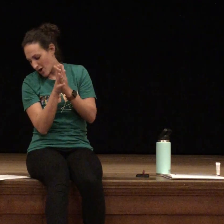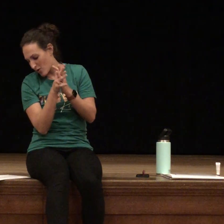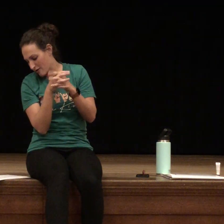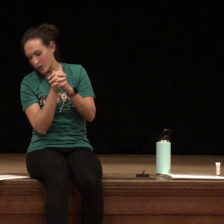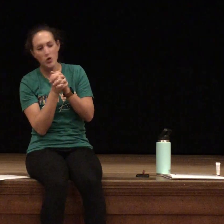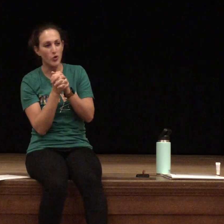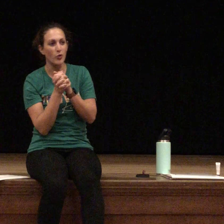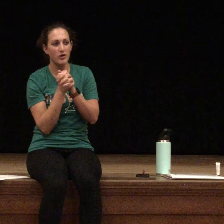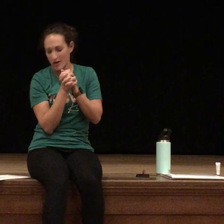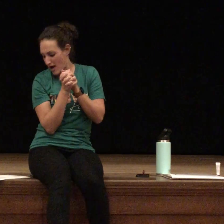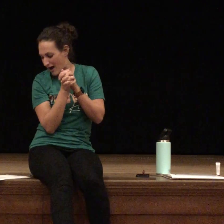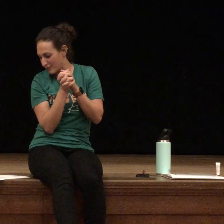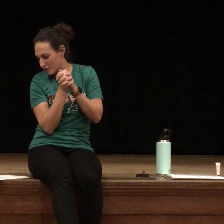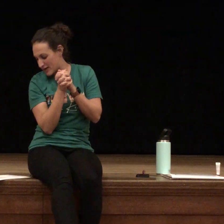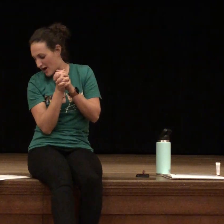Now for who, I wrote down